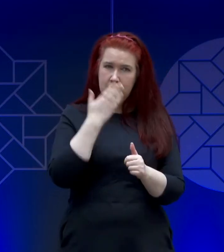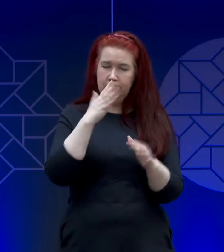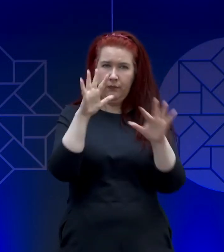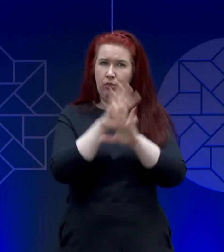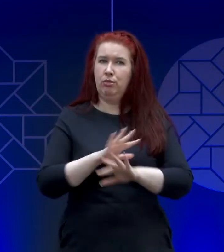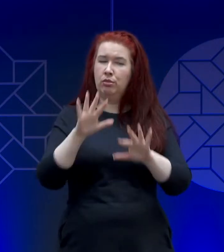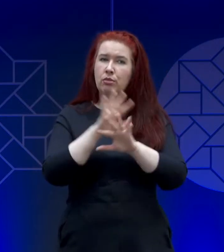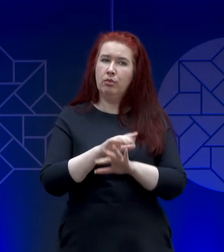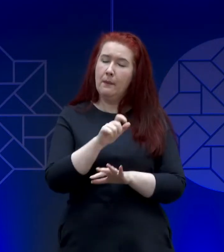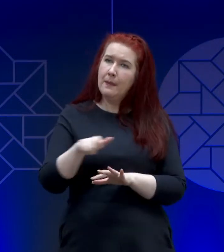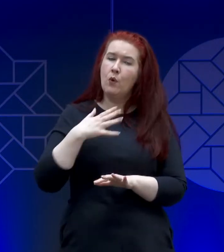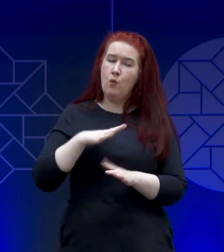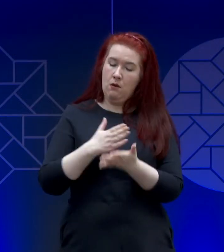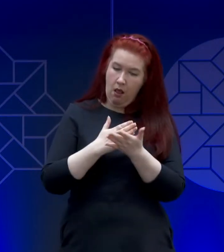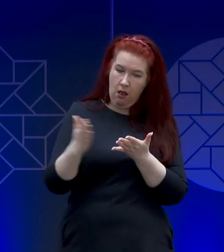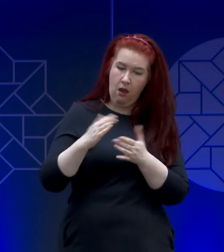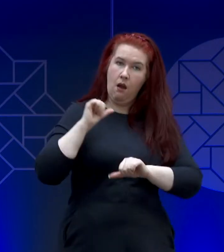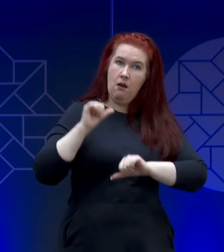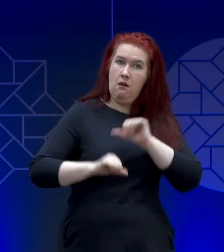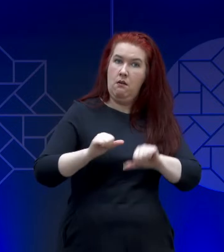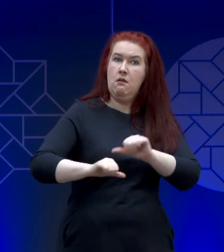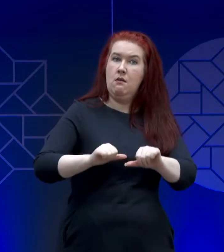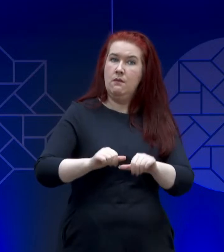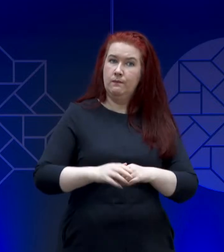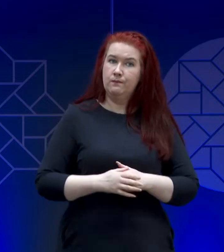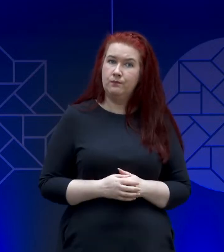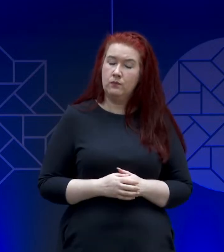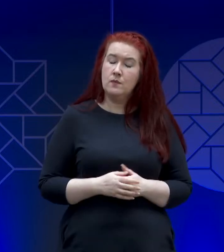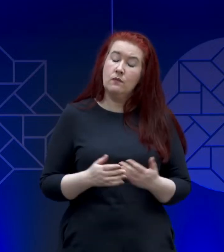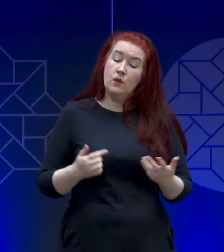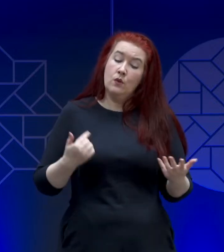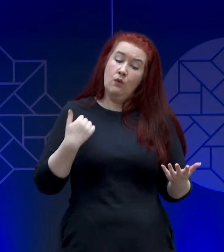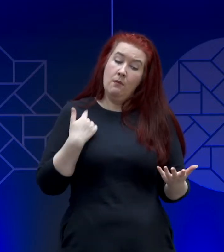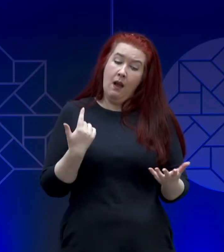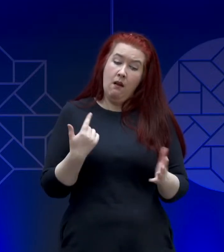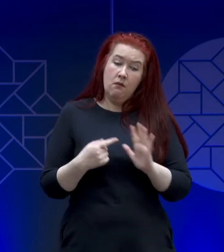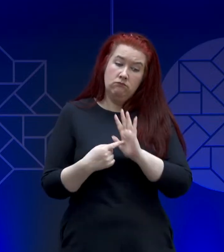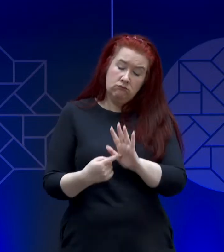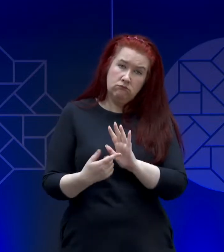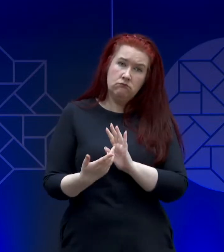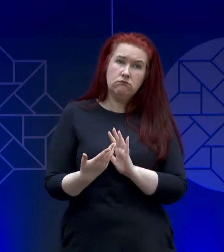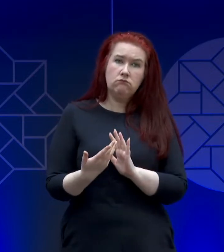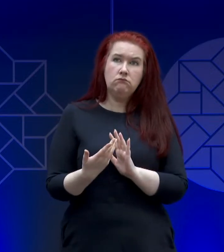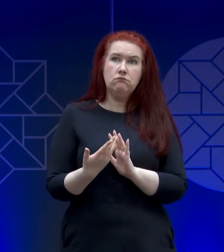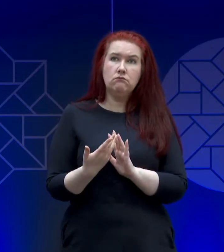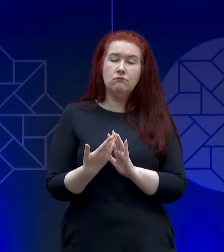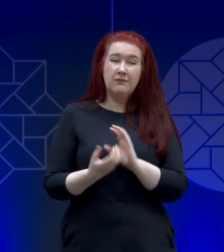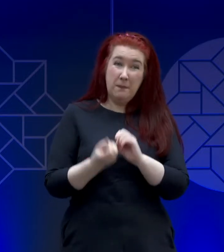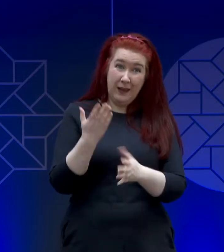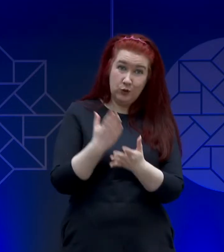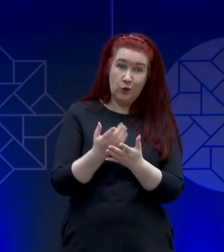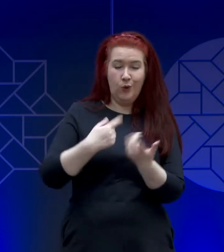for greater clarity about. So I would say that making sure that we're working alongside people